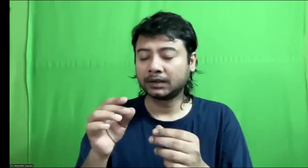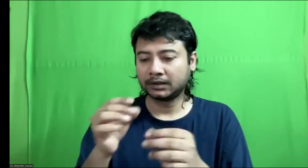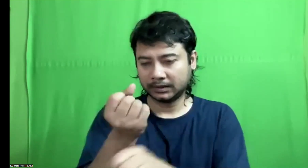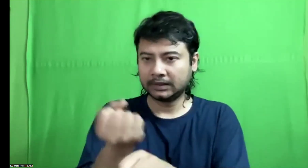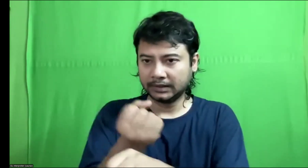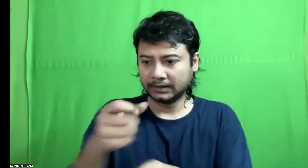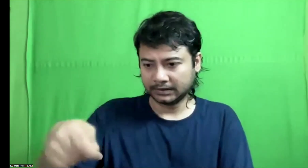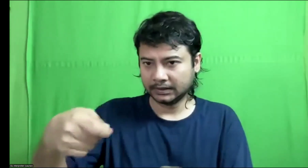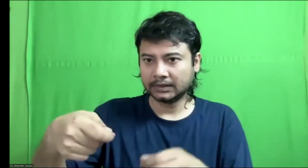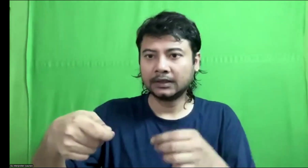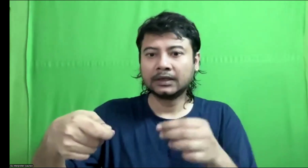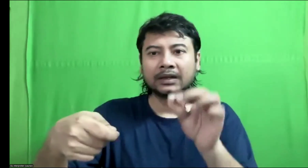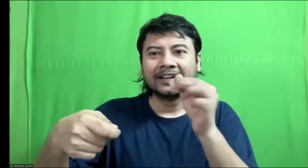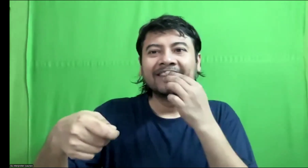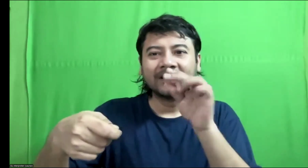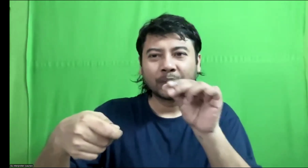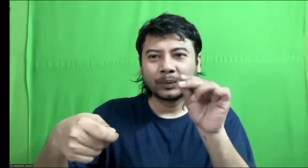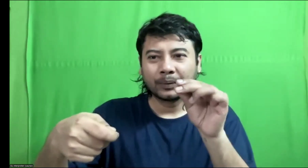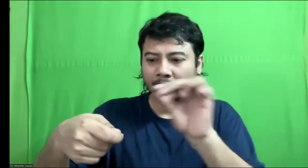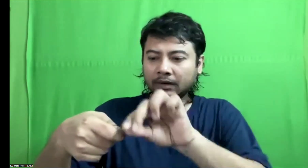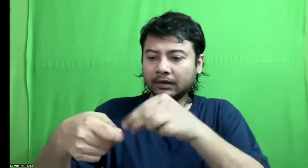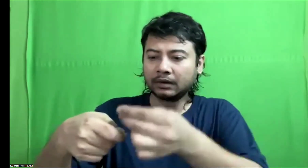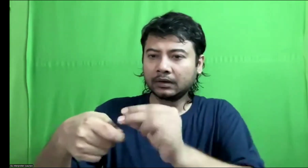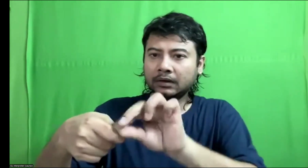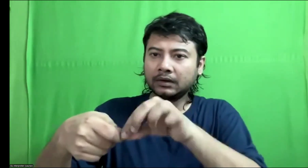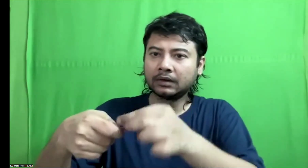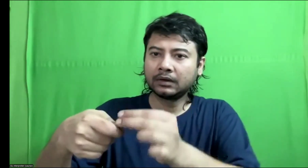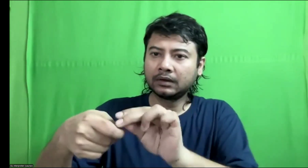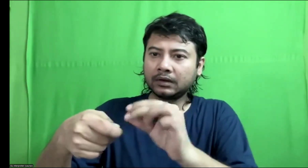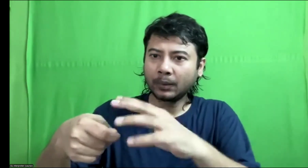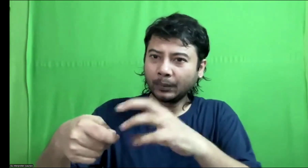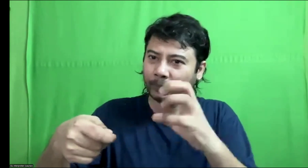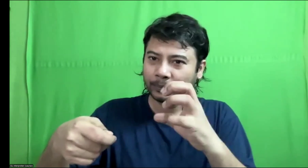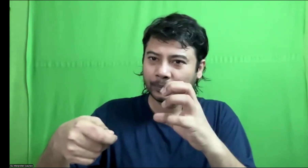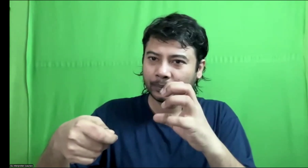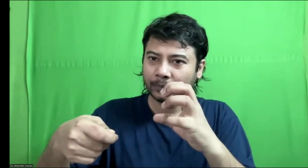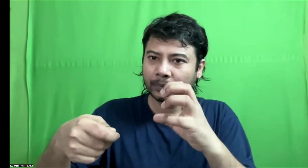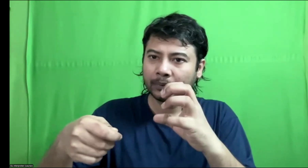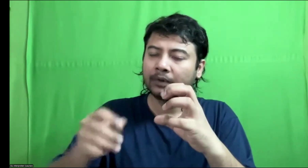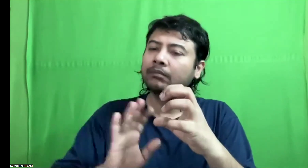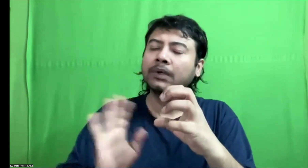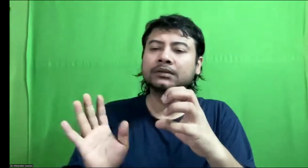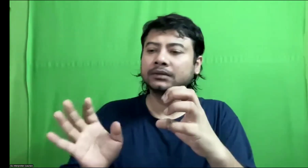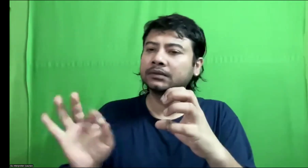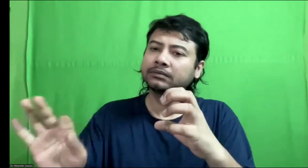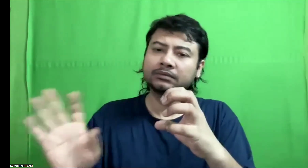it just burns for 10 seconds, even that is sufficient.